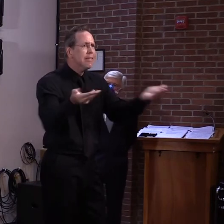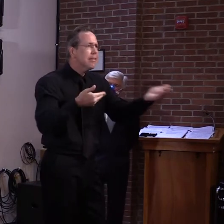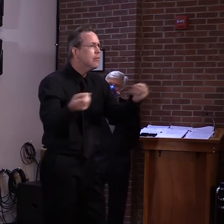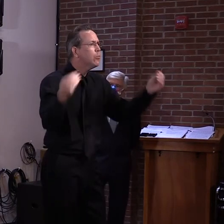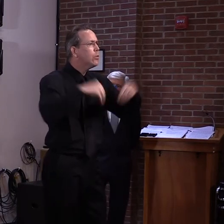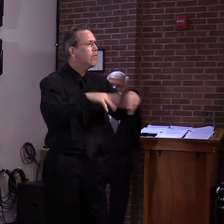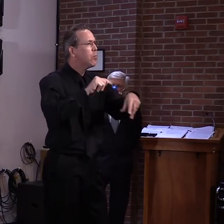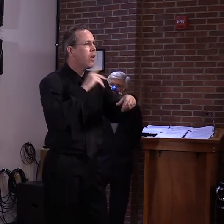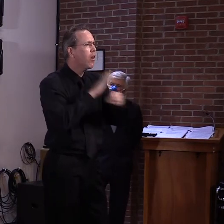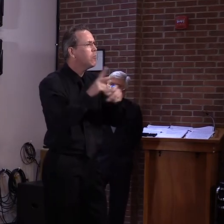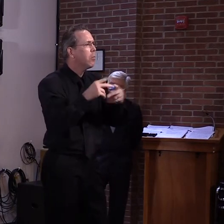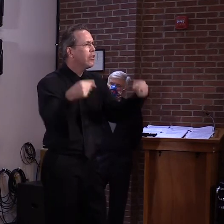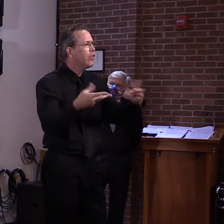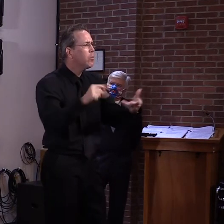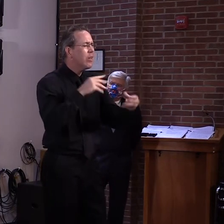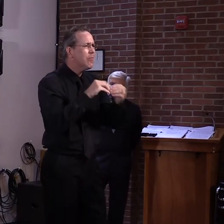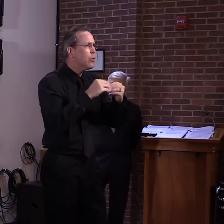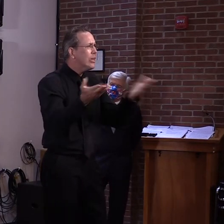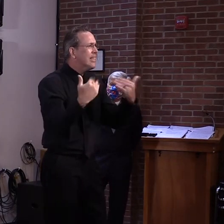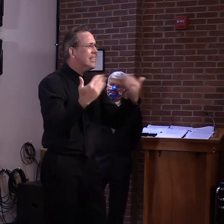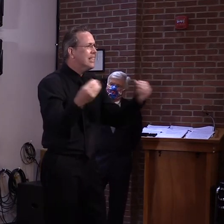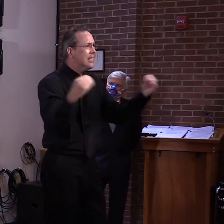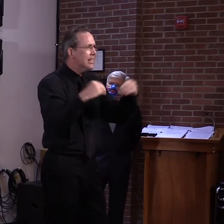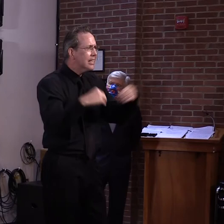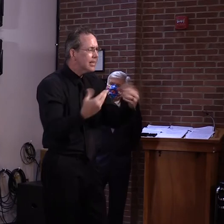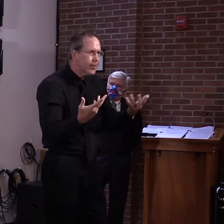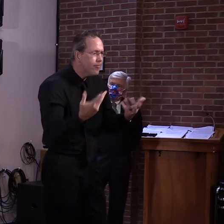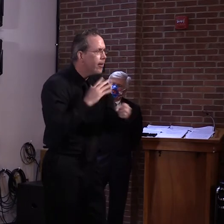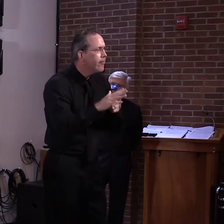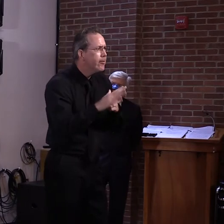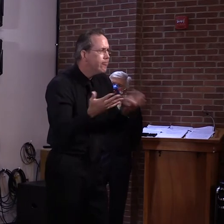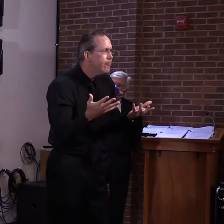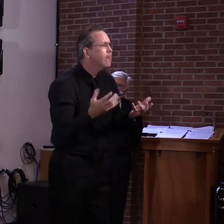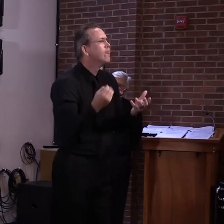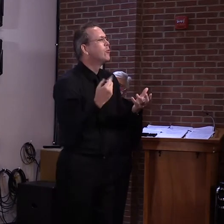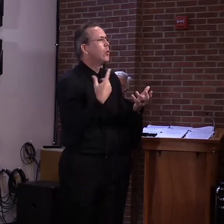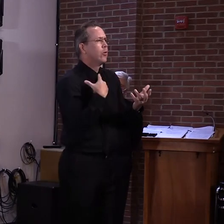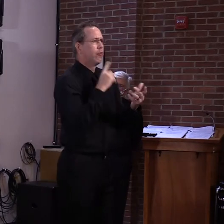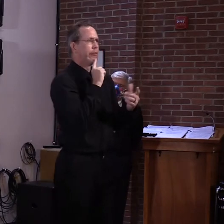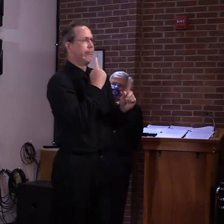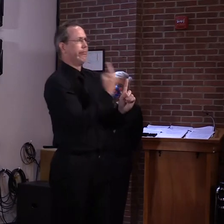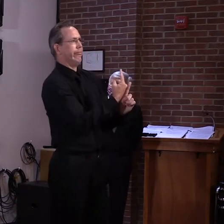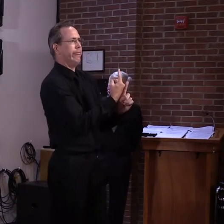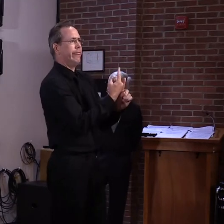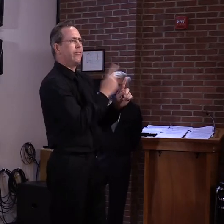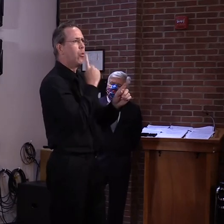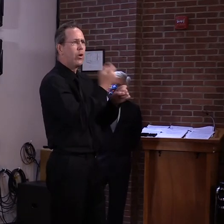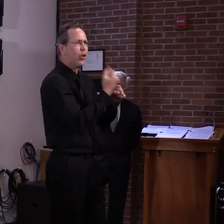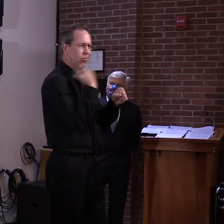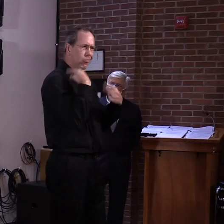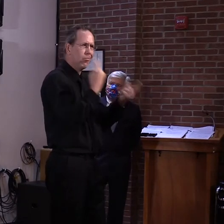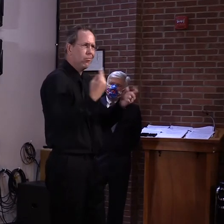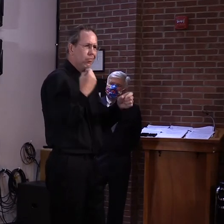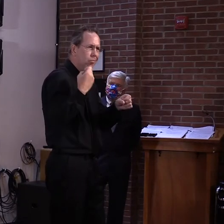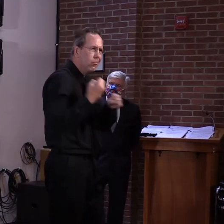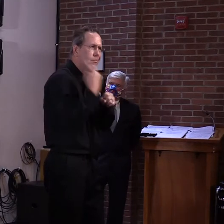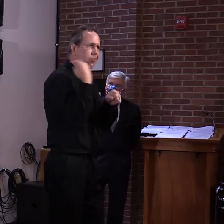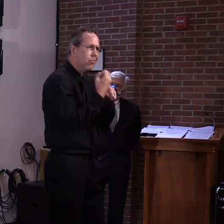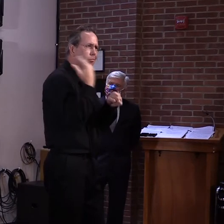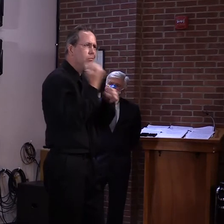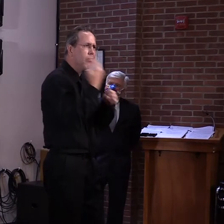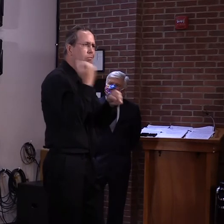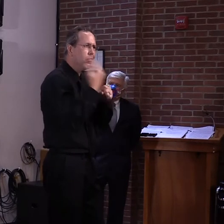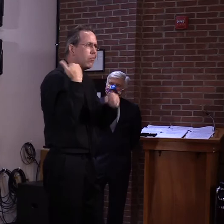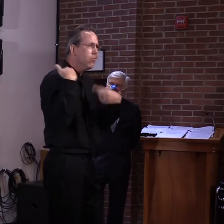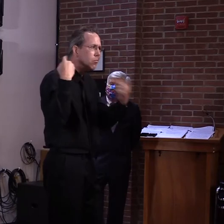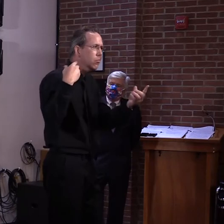back a year, over the last few years, the need for more bus drivers, for instance, that was